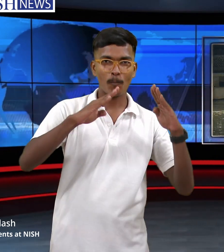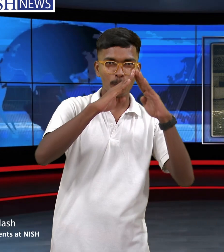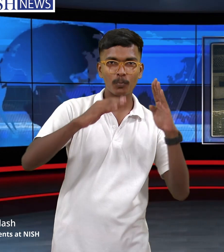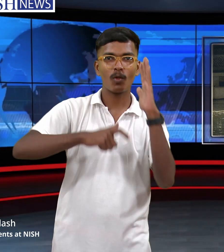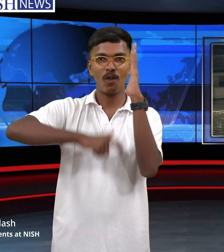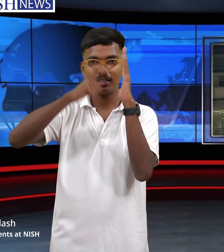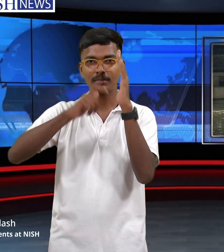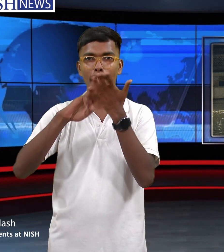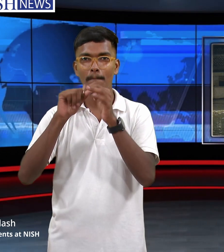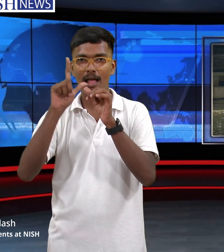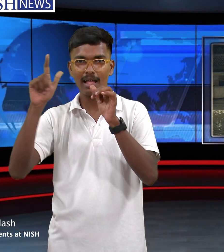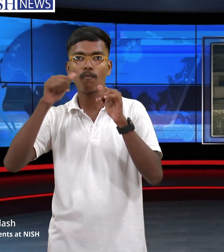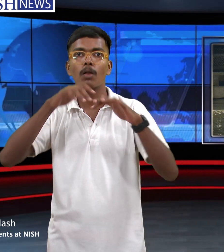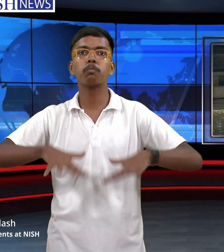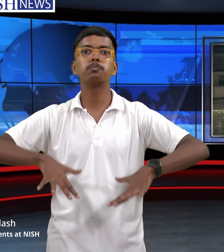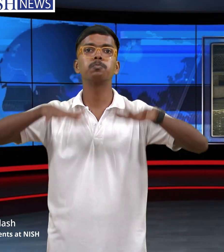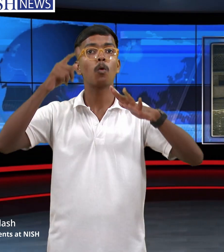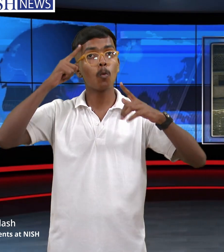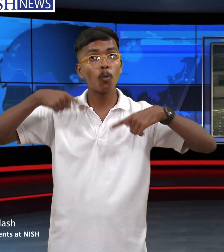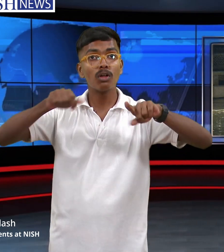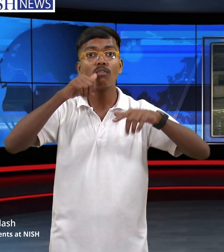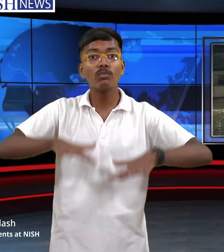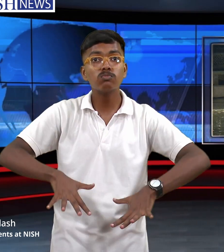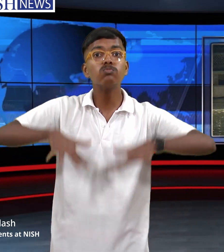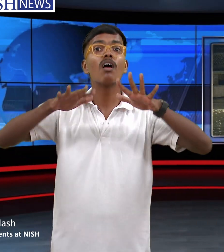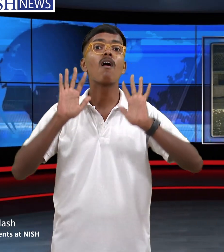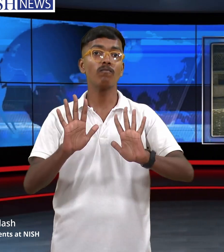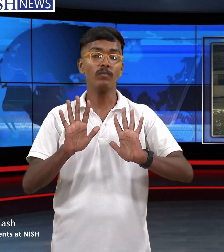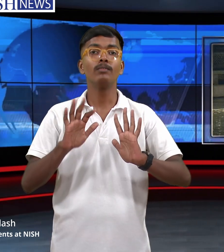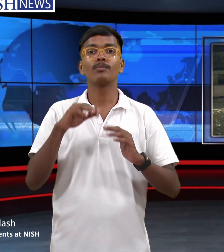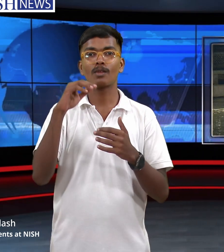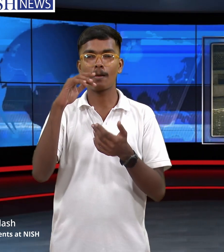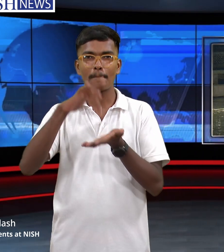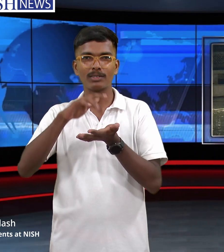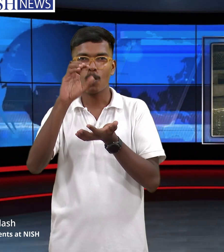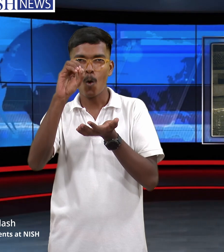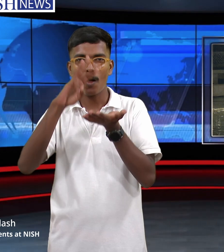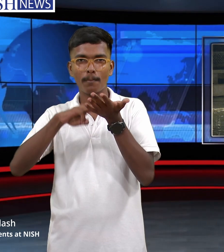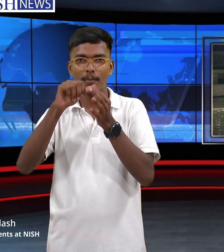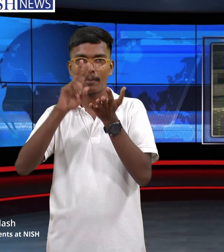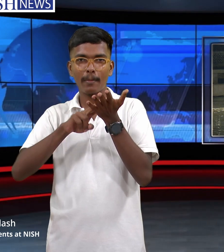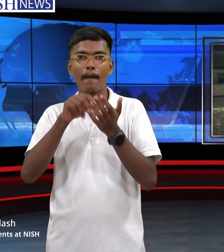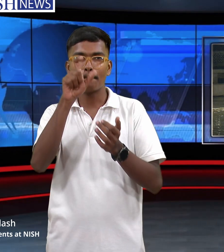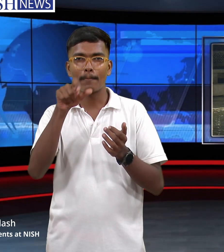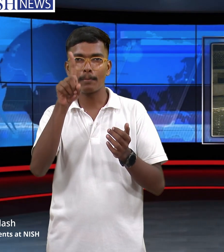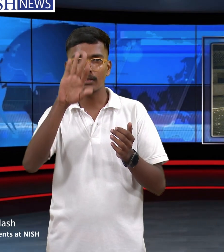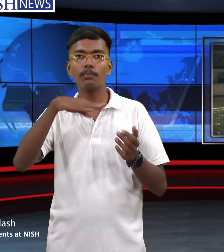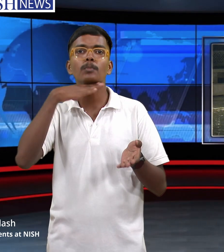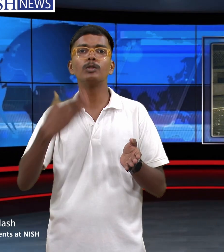Dubai's airport as storms lashed the Gulf on April 16 after leaving at least 18 dead in Oman.